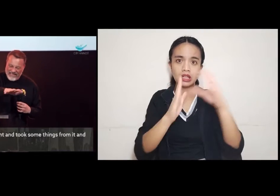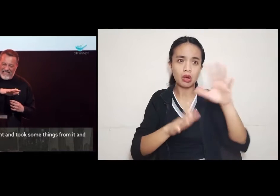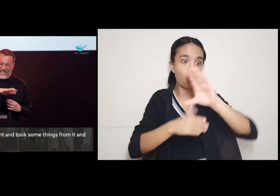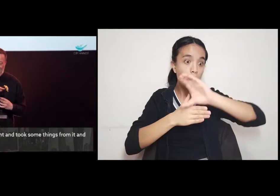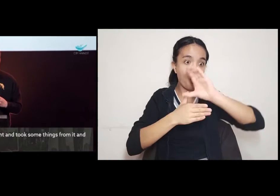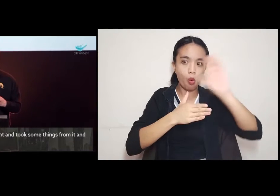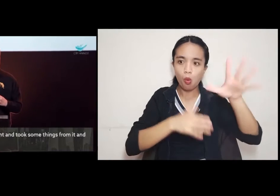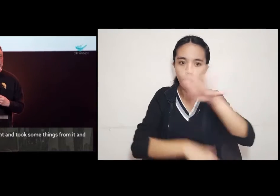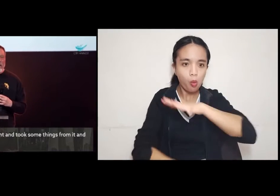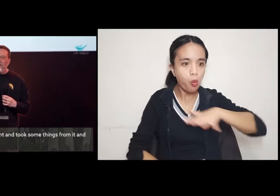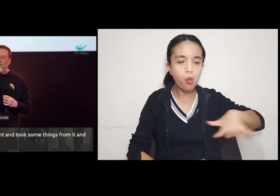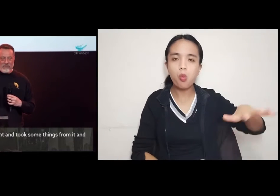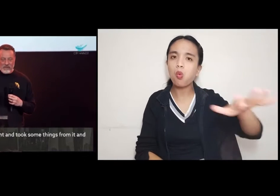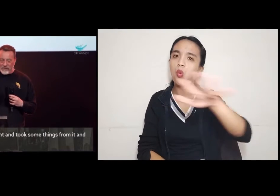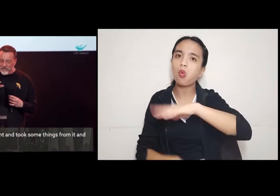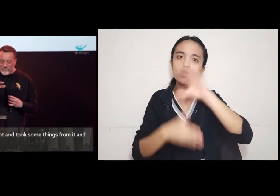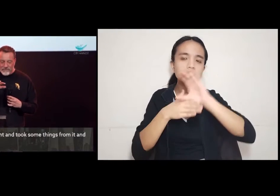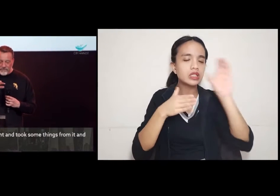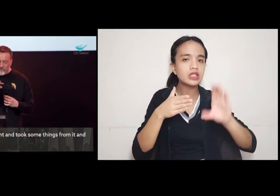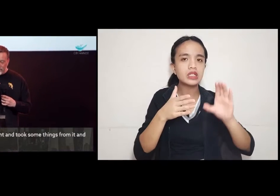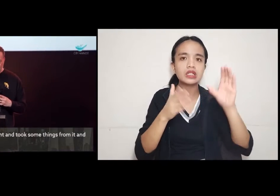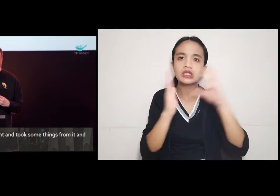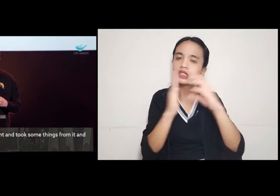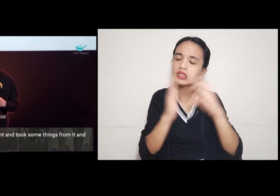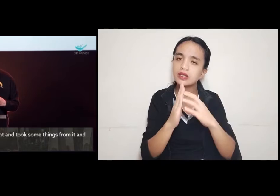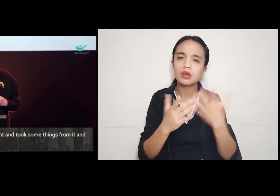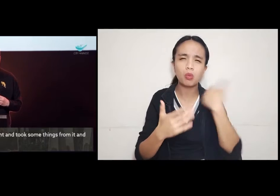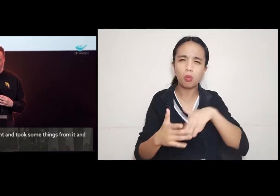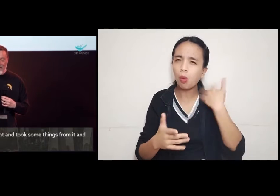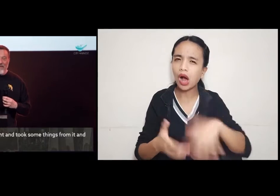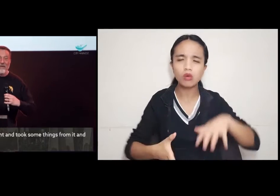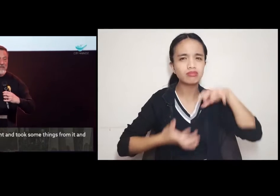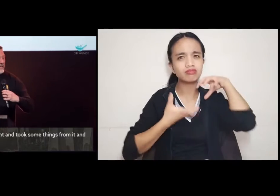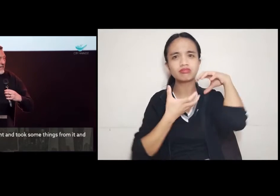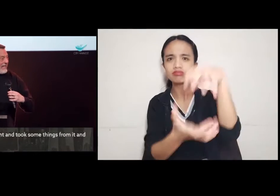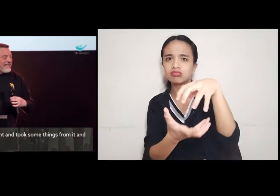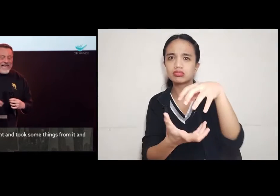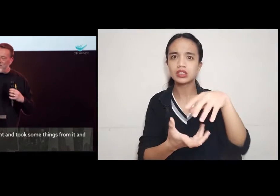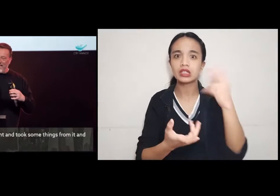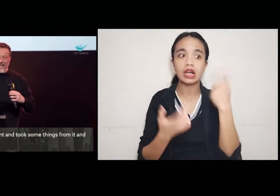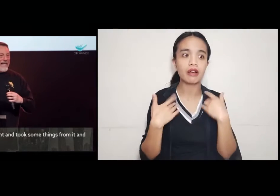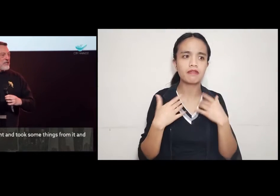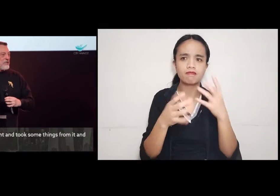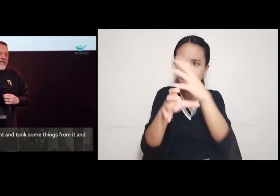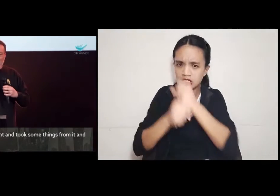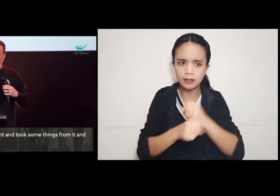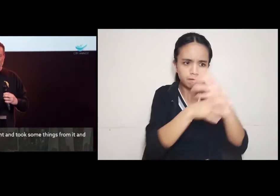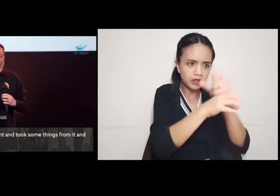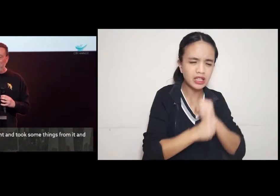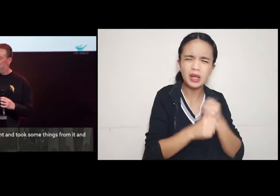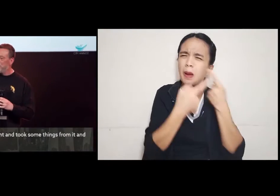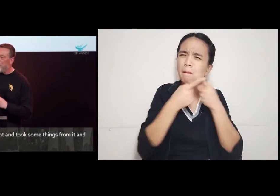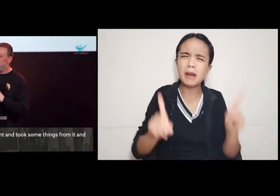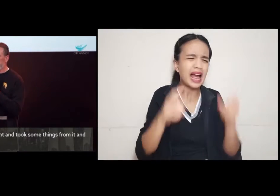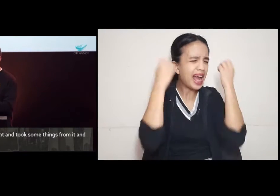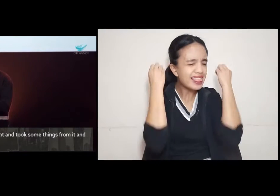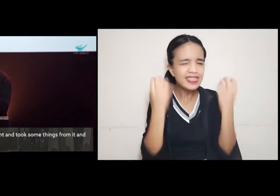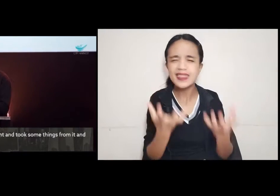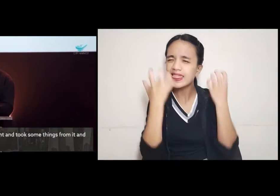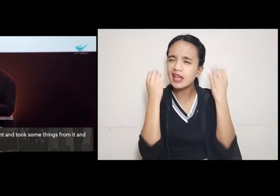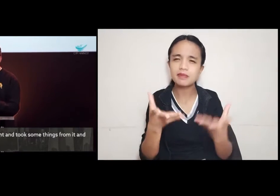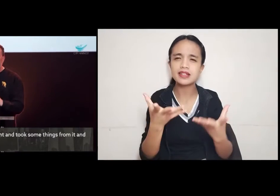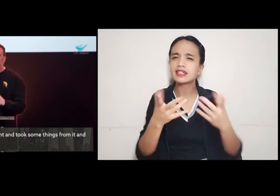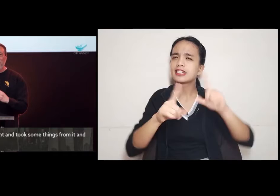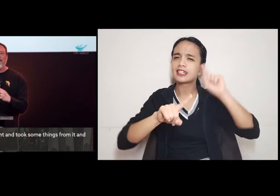entire city of abundance. And now they're just eating everything they can and drinking everything they can, but there's